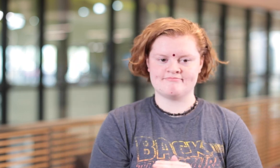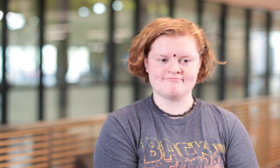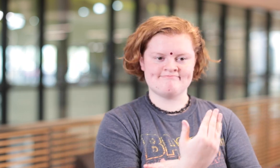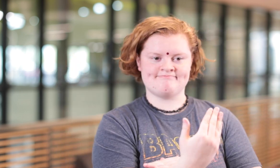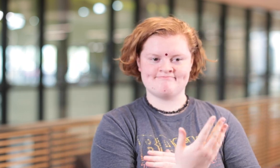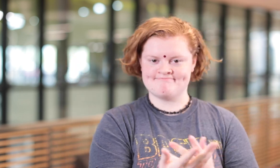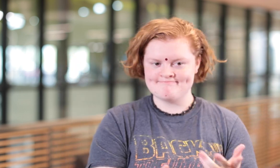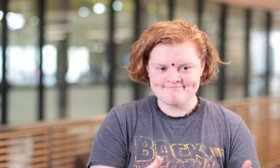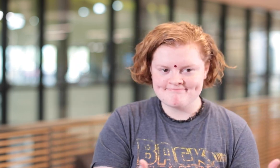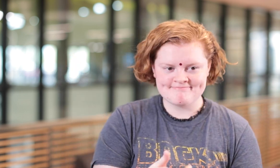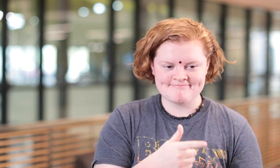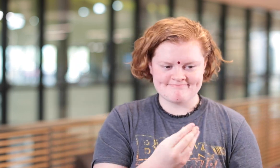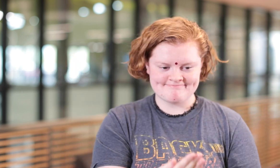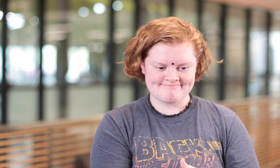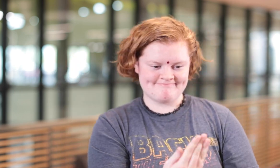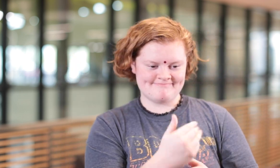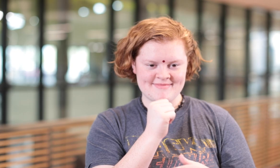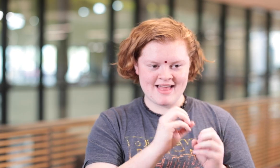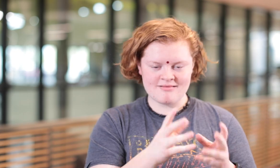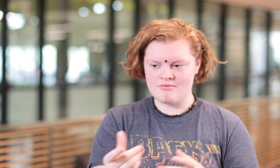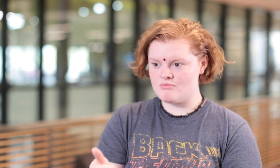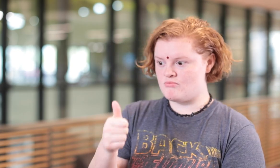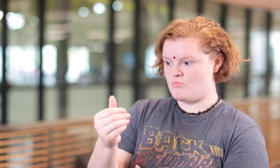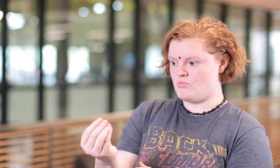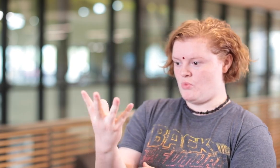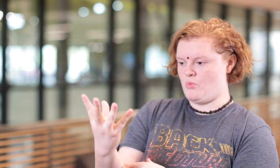but for the Indian sign language it was a lot more visual.